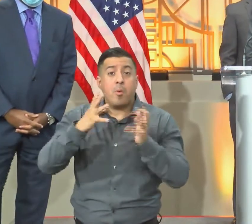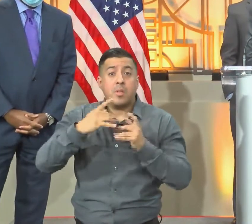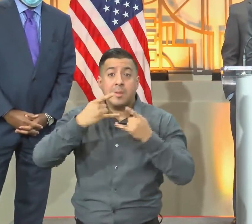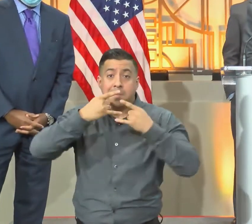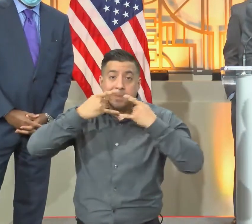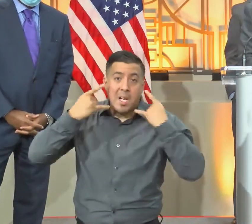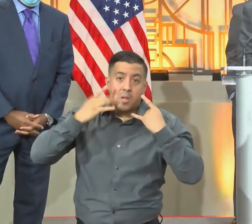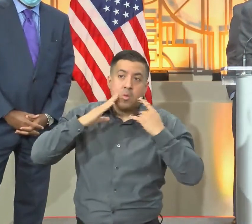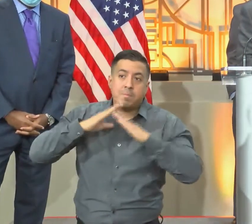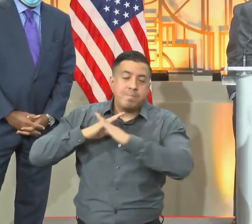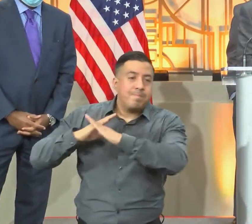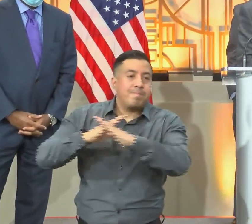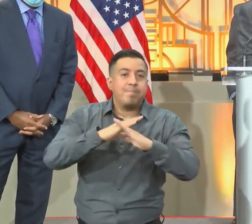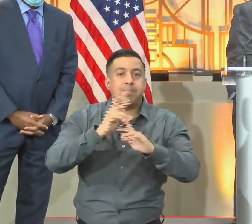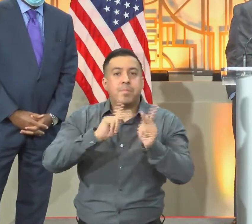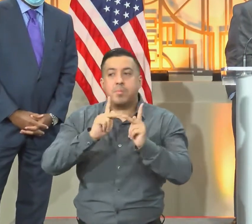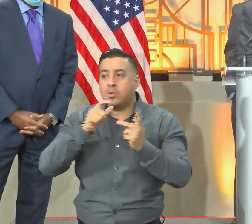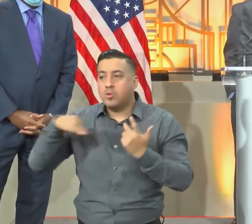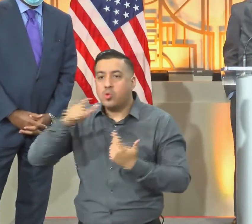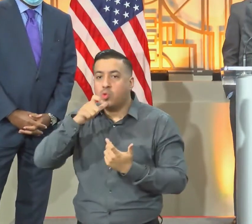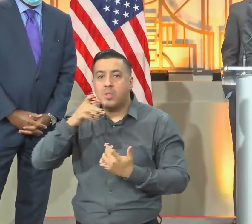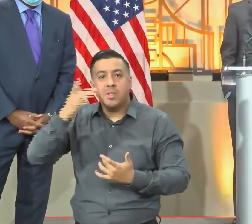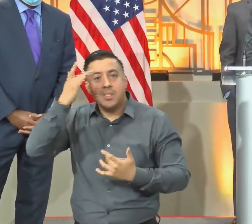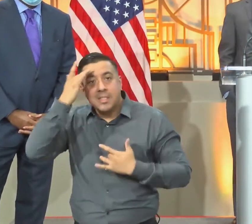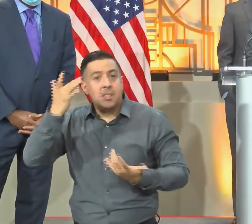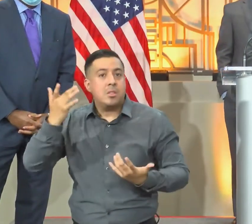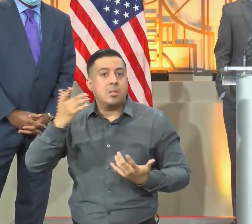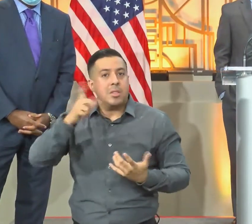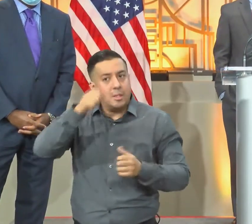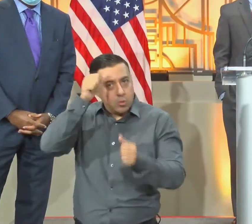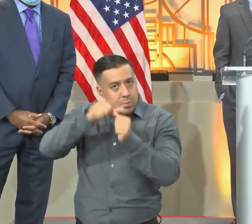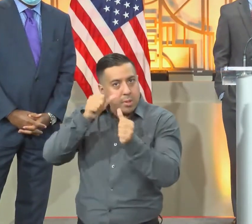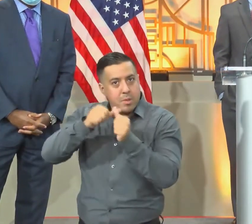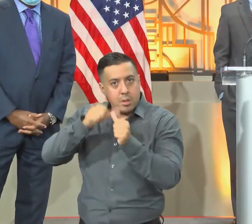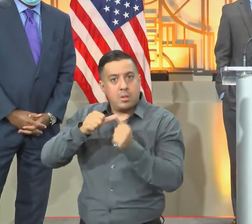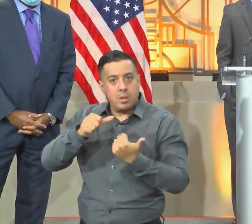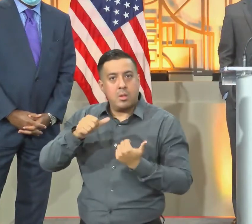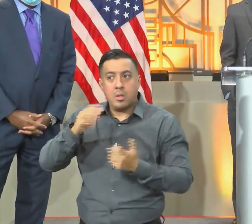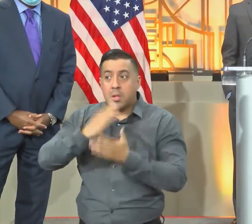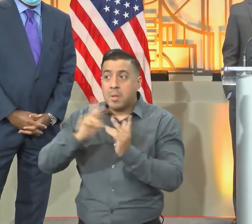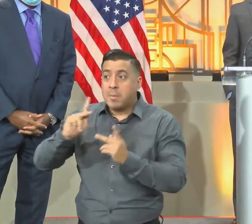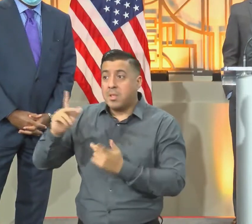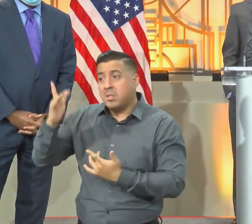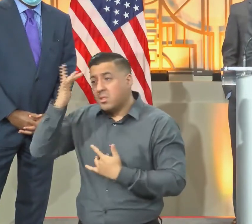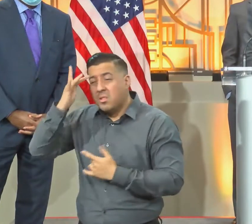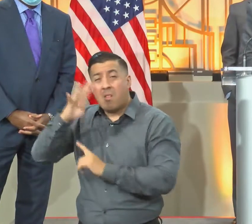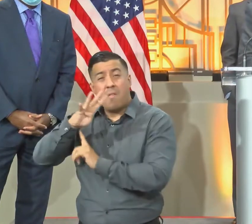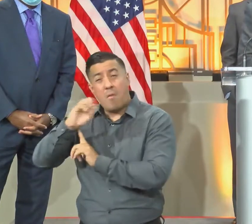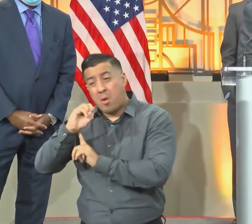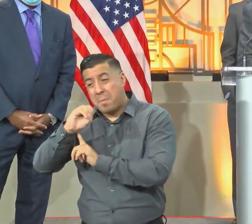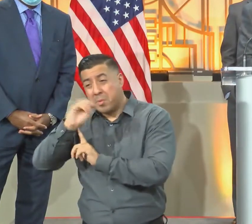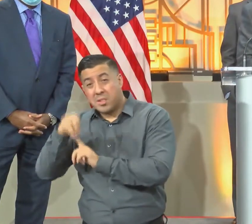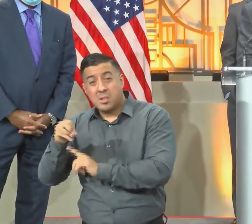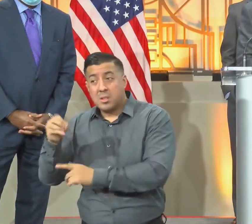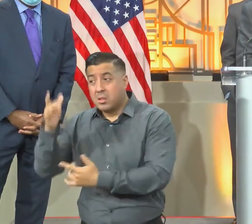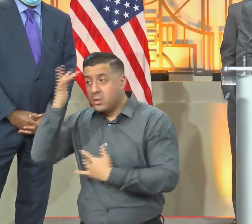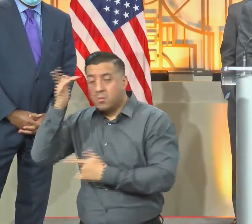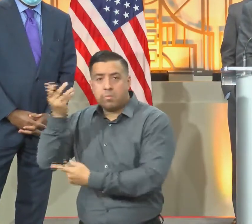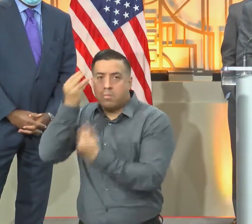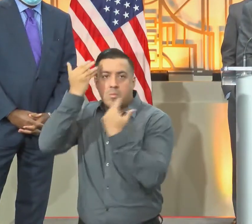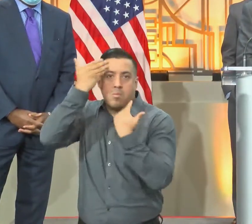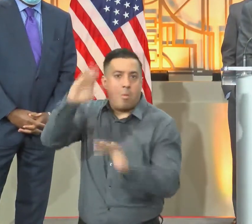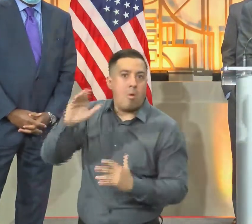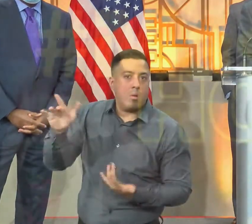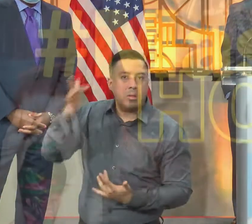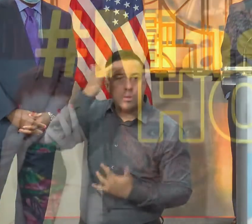predominantly protect the people around you in the event that you are unknowingly sick. And remember, a very high percentage, somewhere at least 40% of people who are sick don't know it.